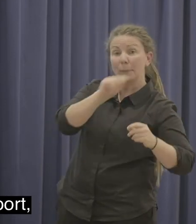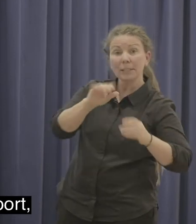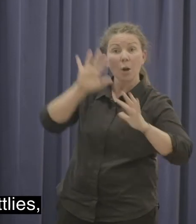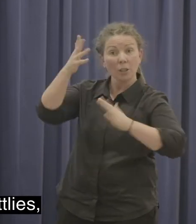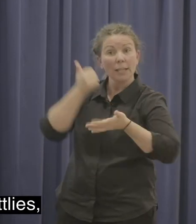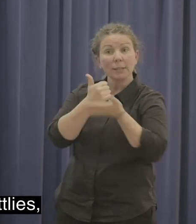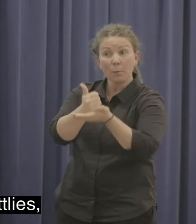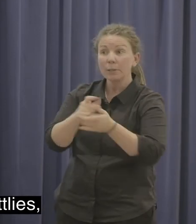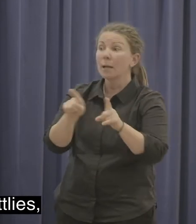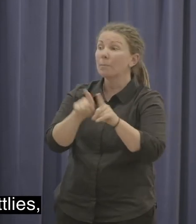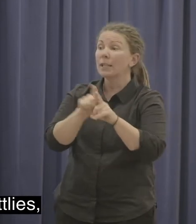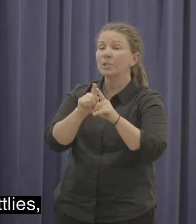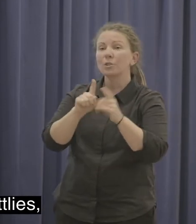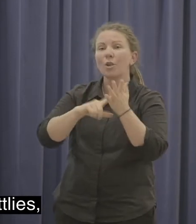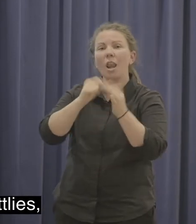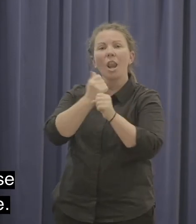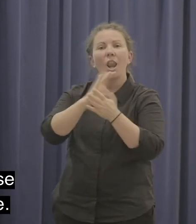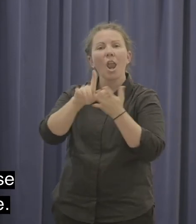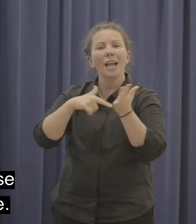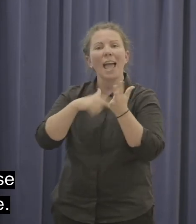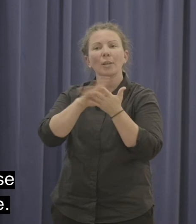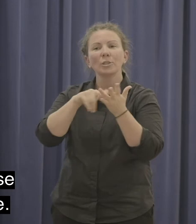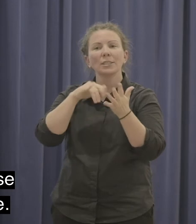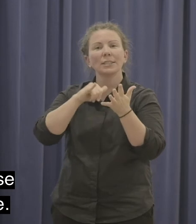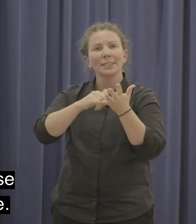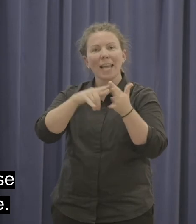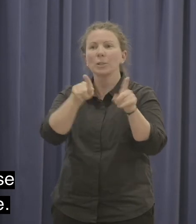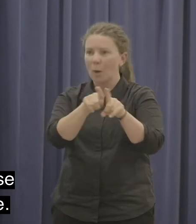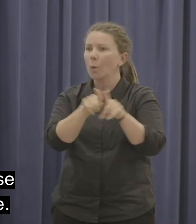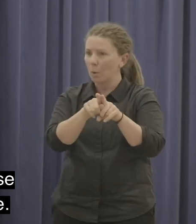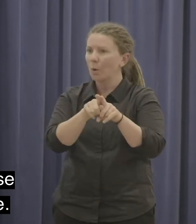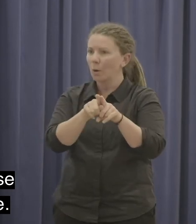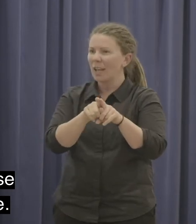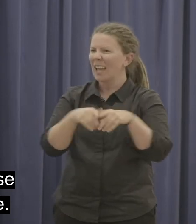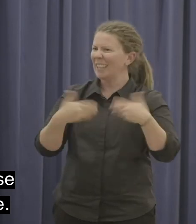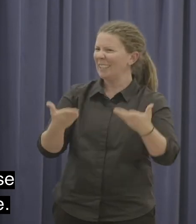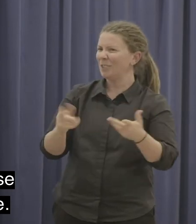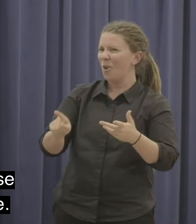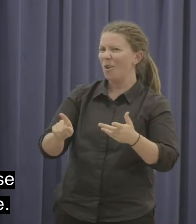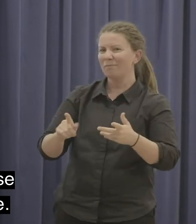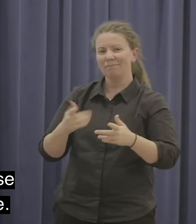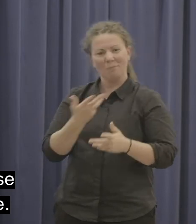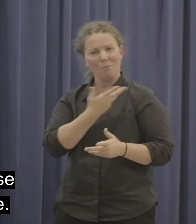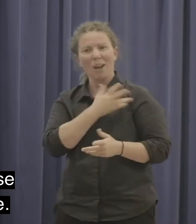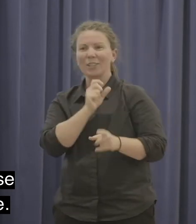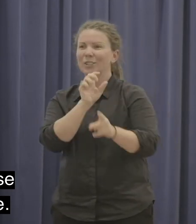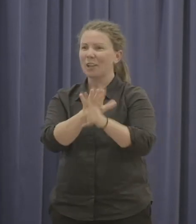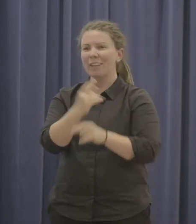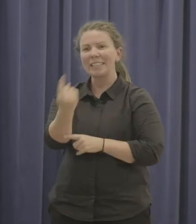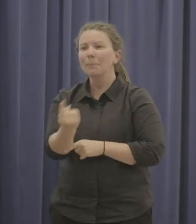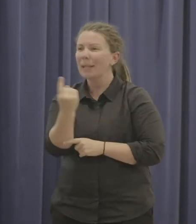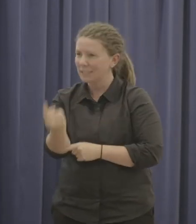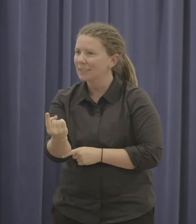support, plus she attends Lighthouse Littleys, which has given her a sense sense of pride and independence.